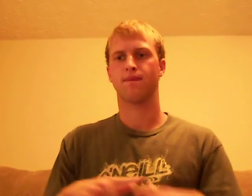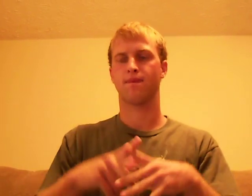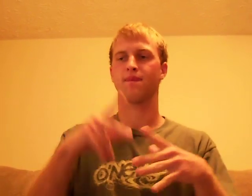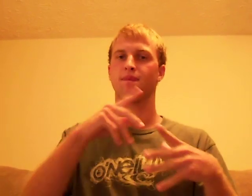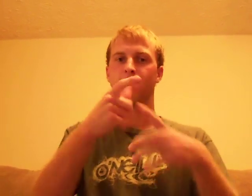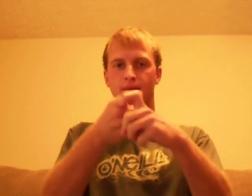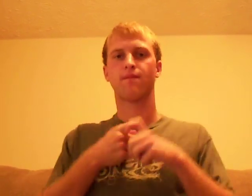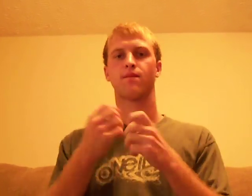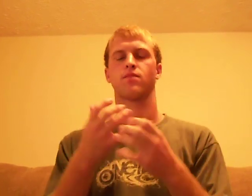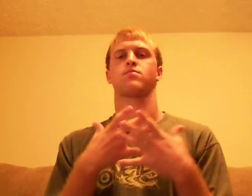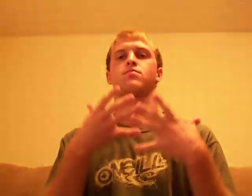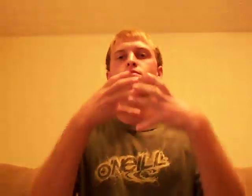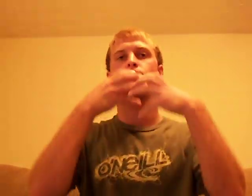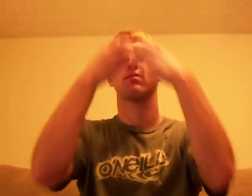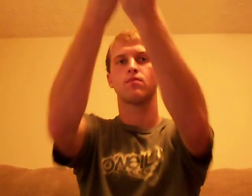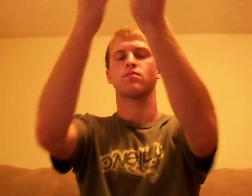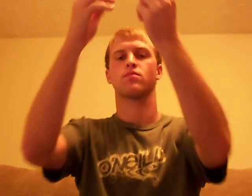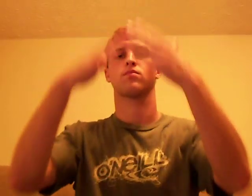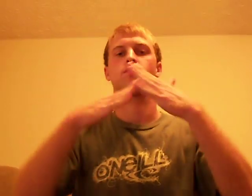your lips she drew the